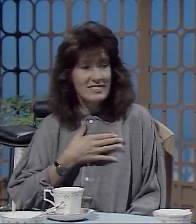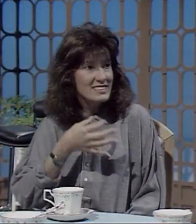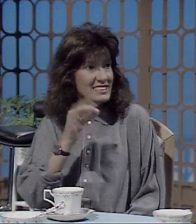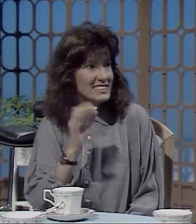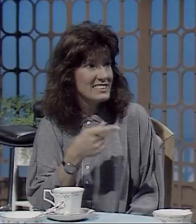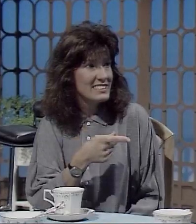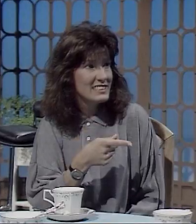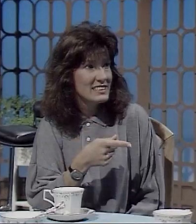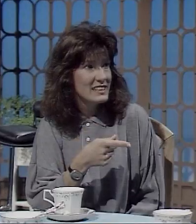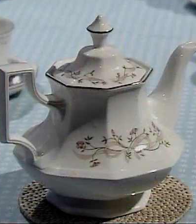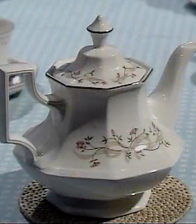Would you like tea?